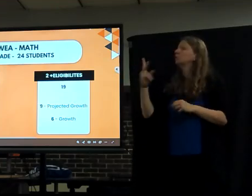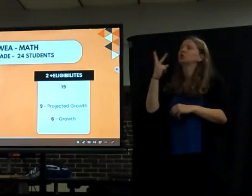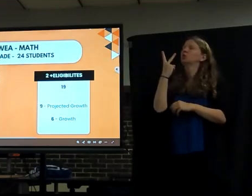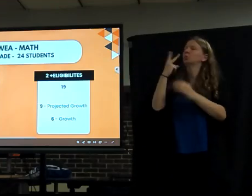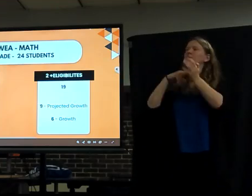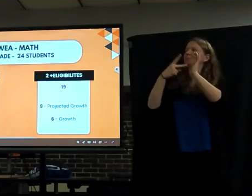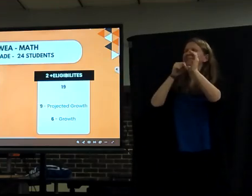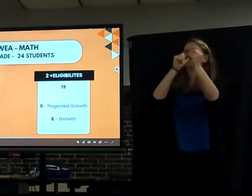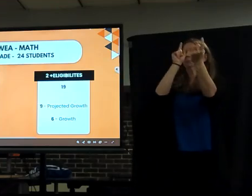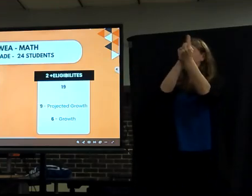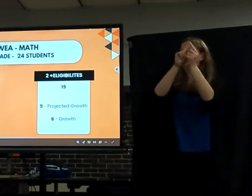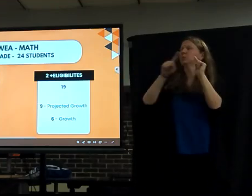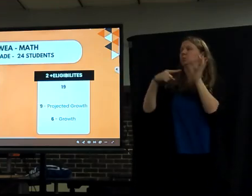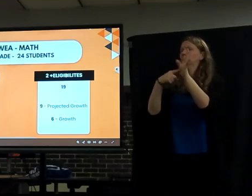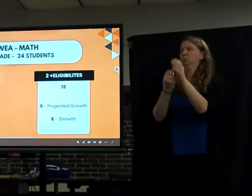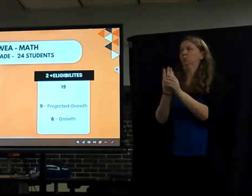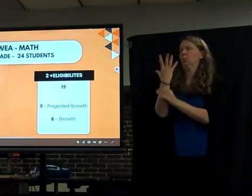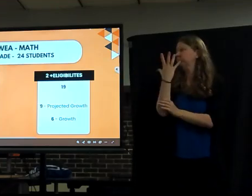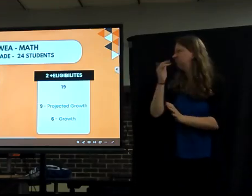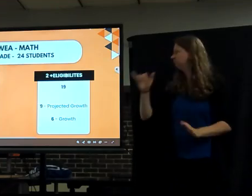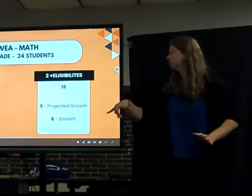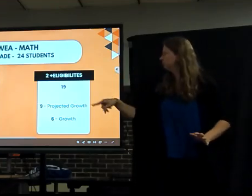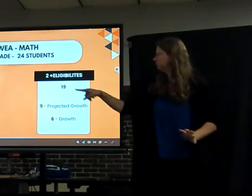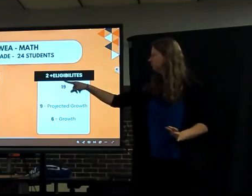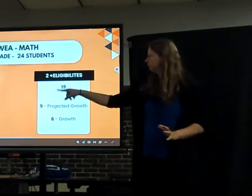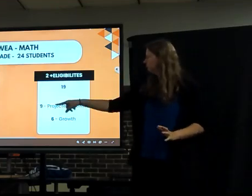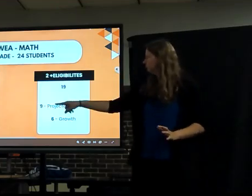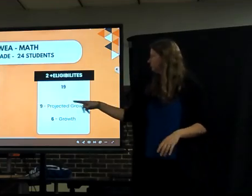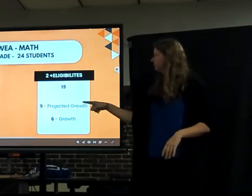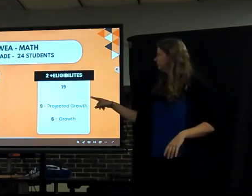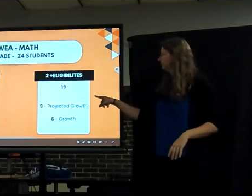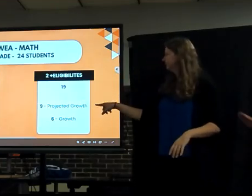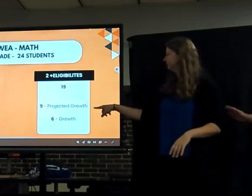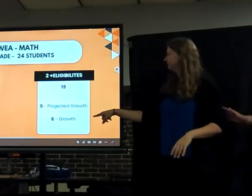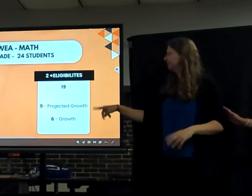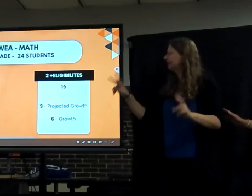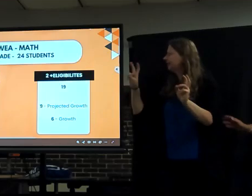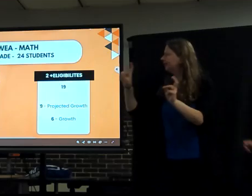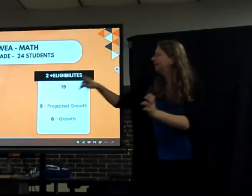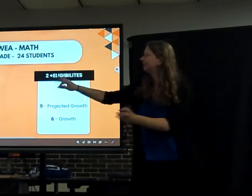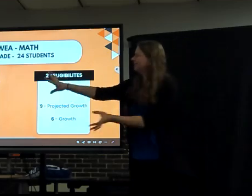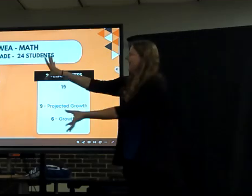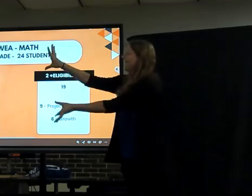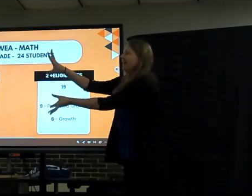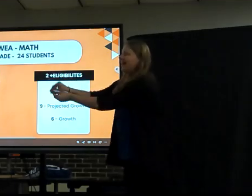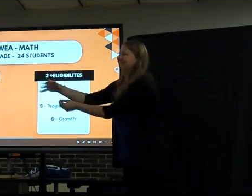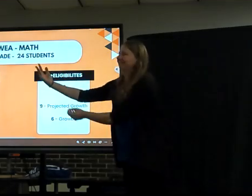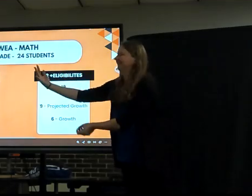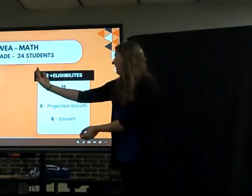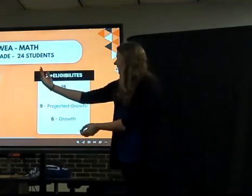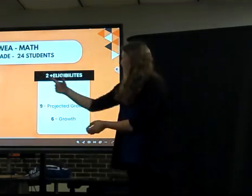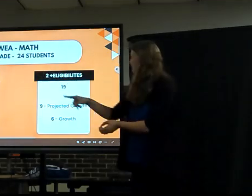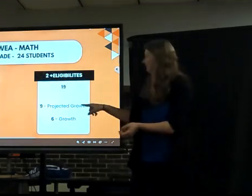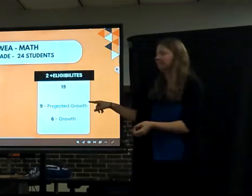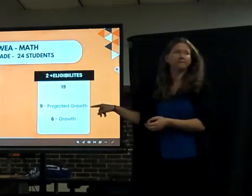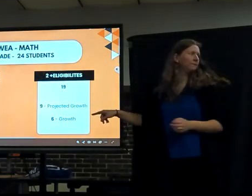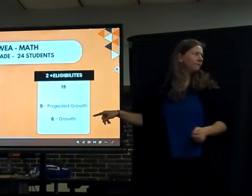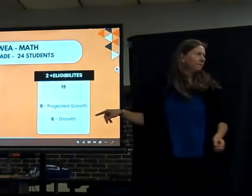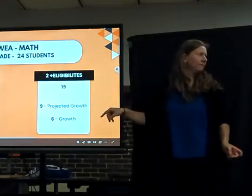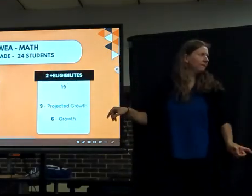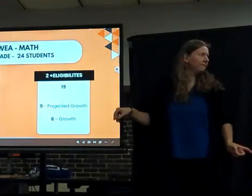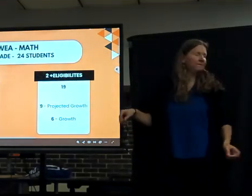we had 3 students that met. So there's a projected growth that the test really identifies.